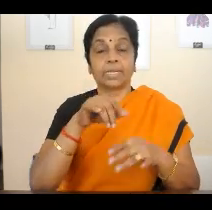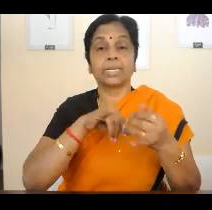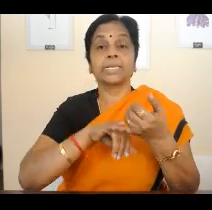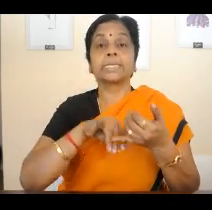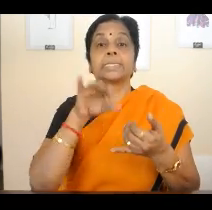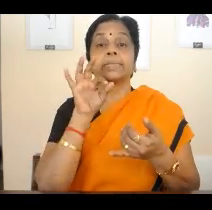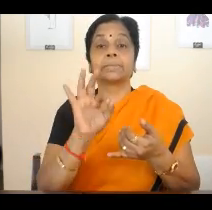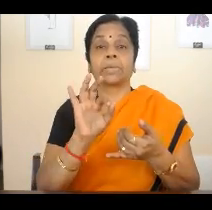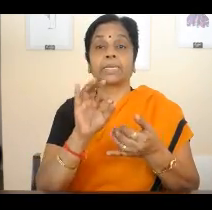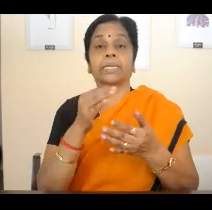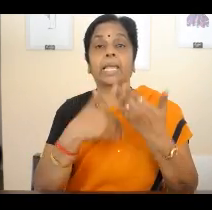Abilities.